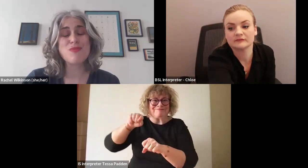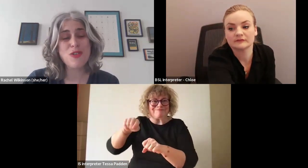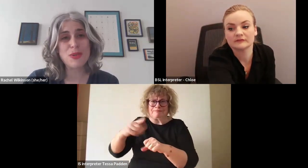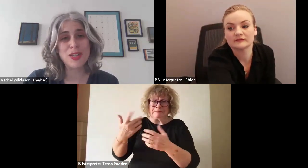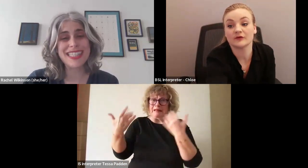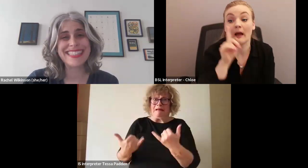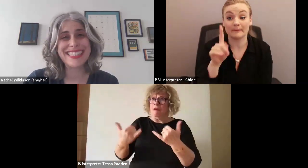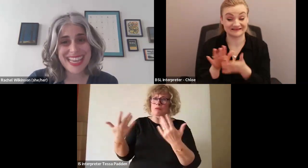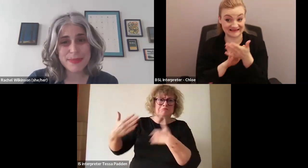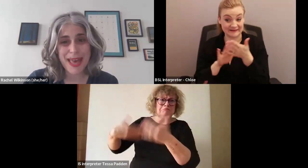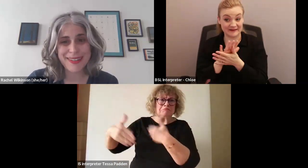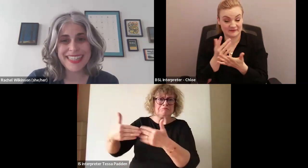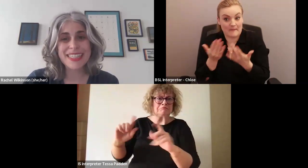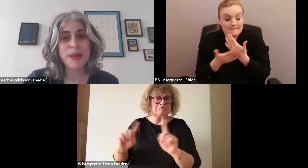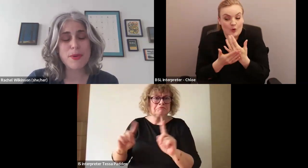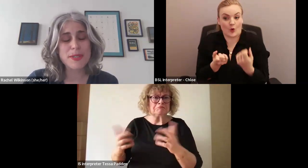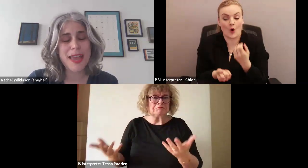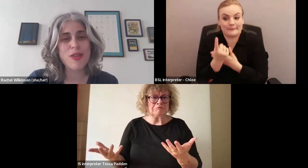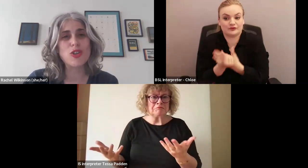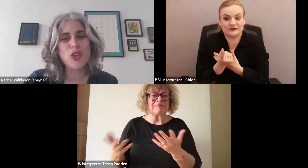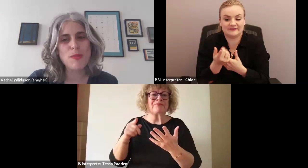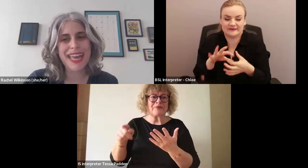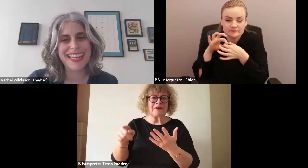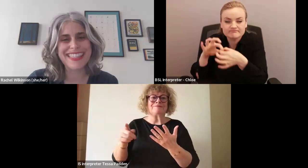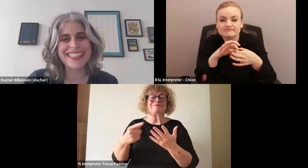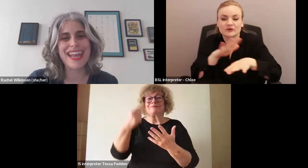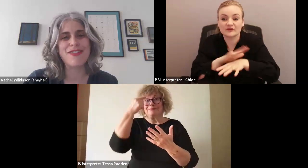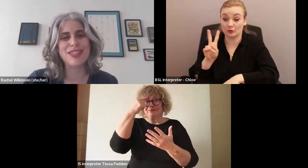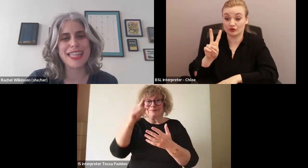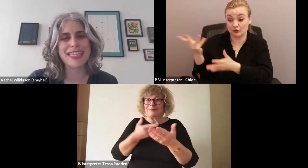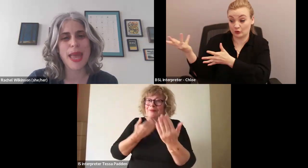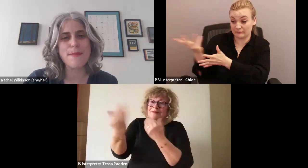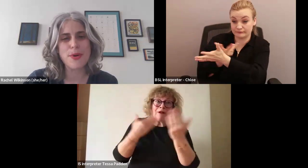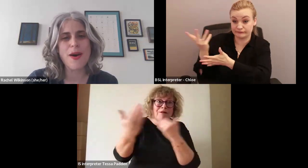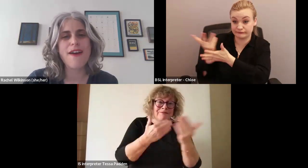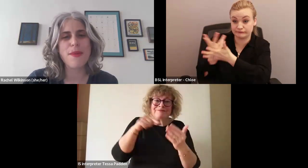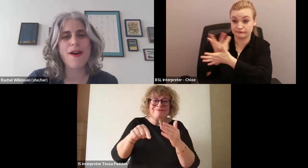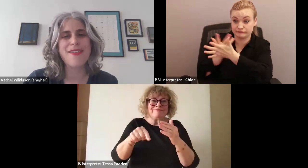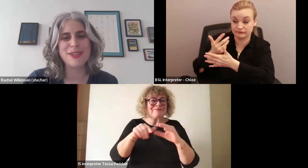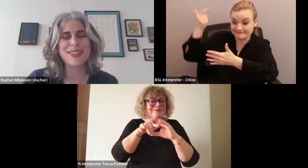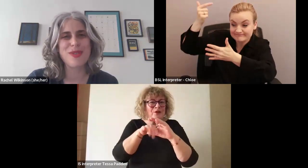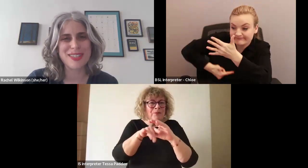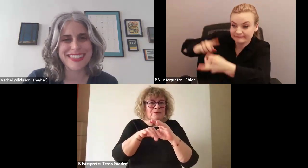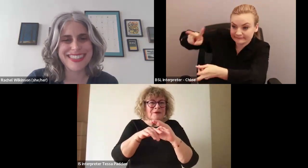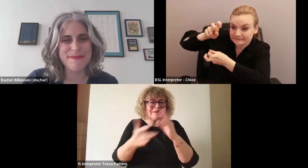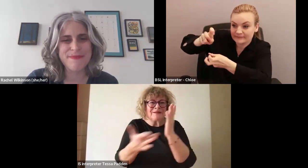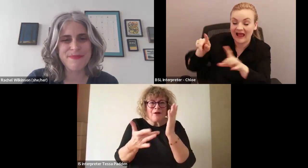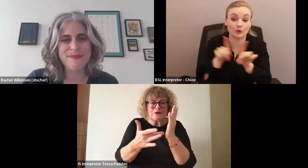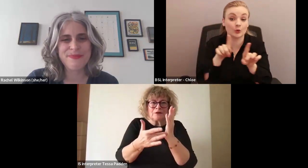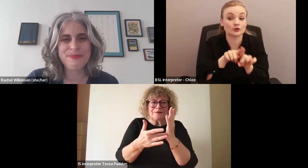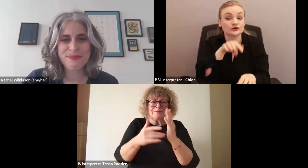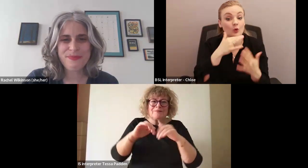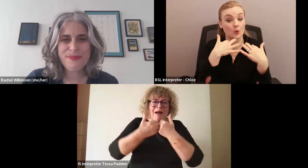it gives us more opportunity in today's panel to spend more time with our two panelists and have a chance to get more from our audience questions.